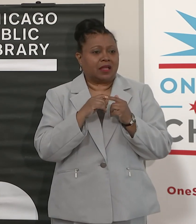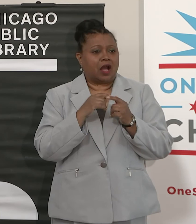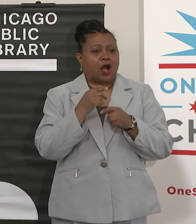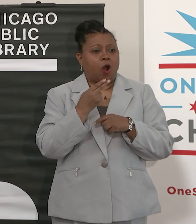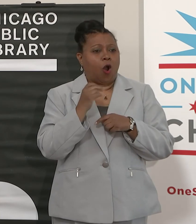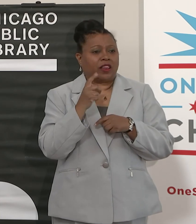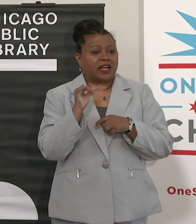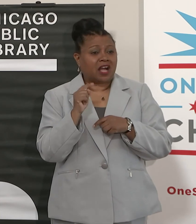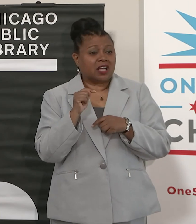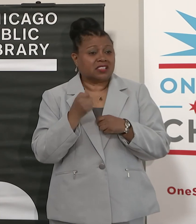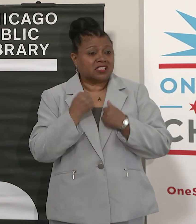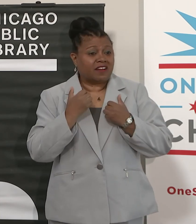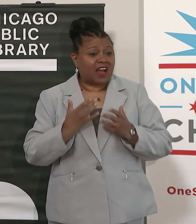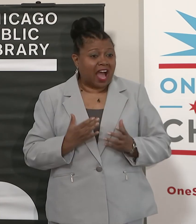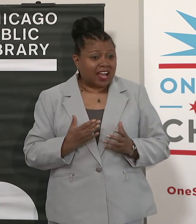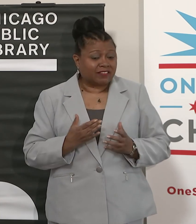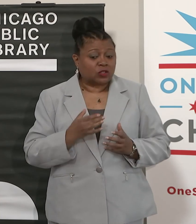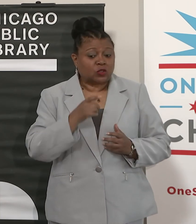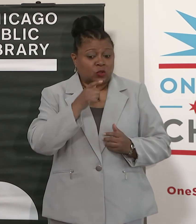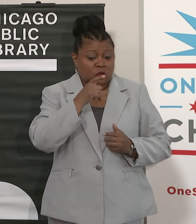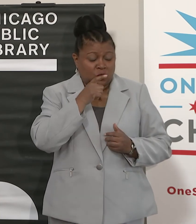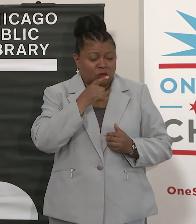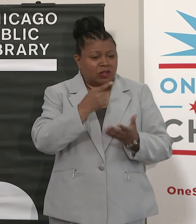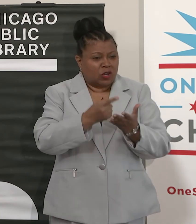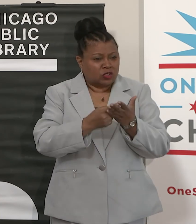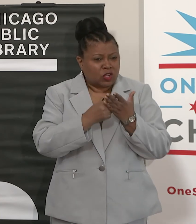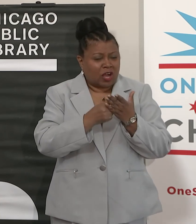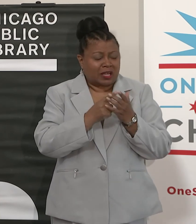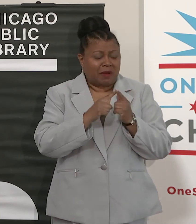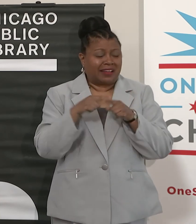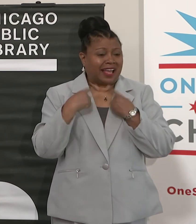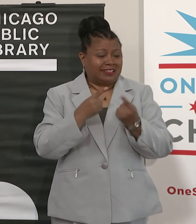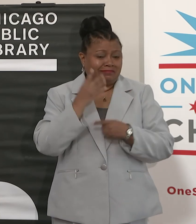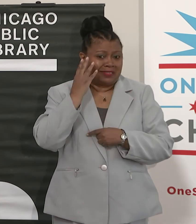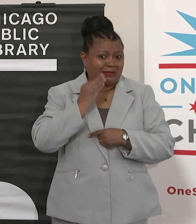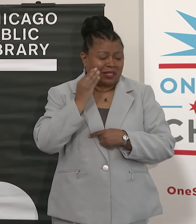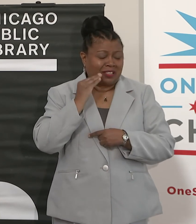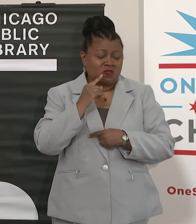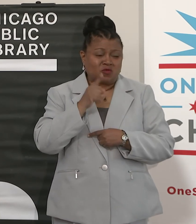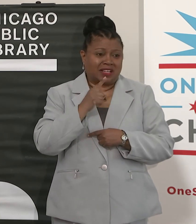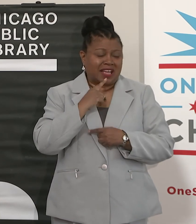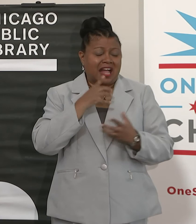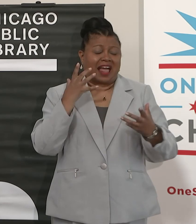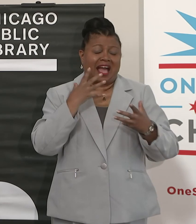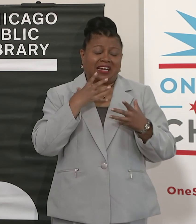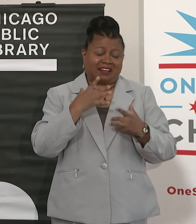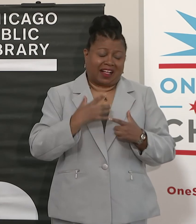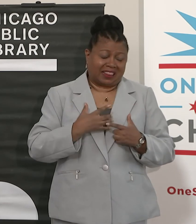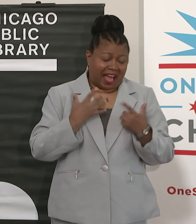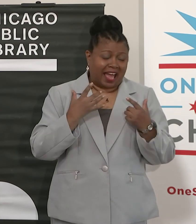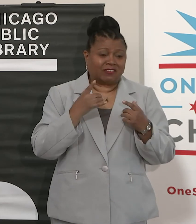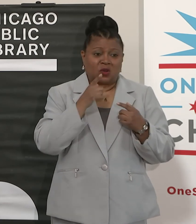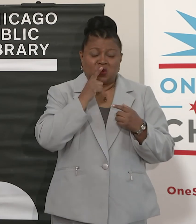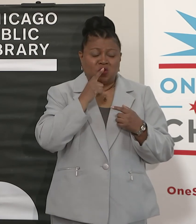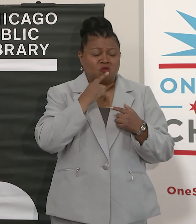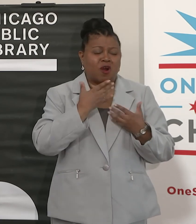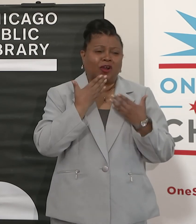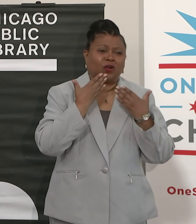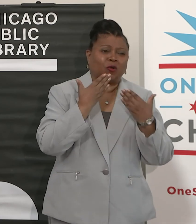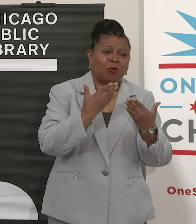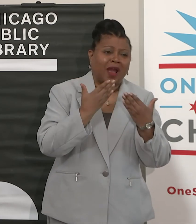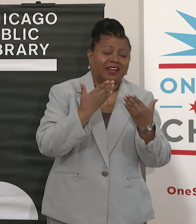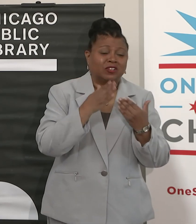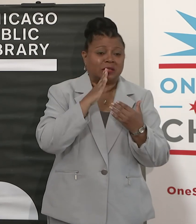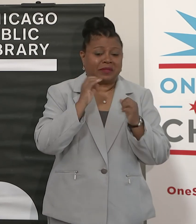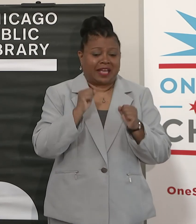Holocaust survivors who have been through a tremendous amount in their life, who are grateful